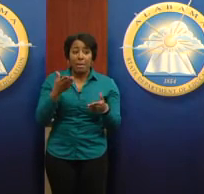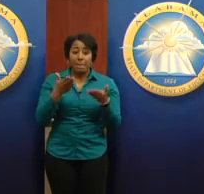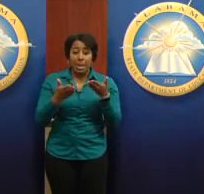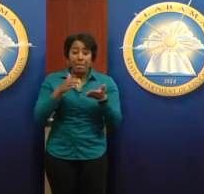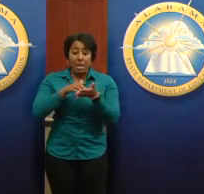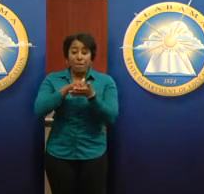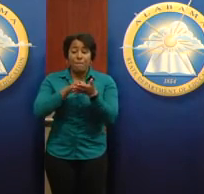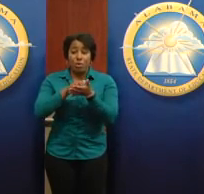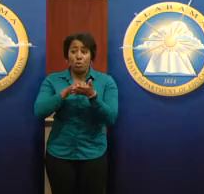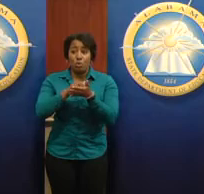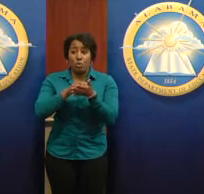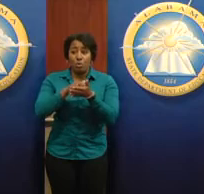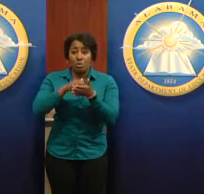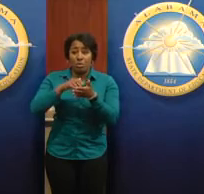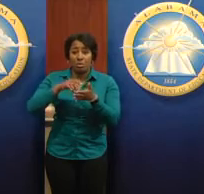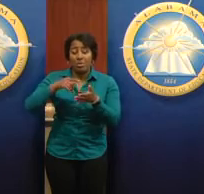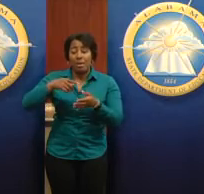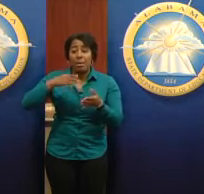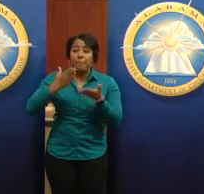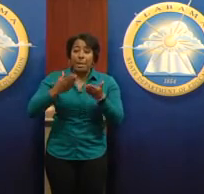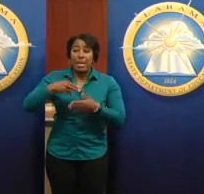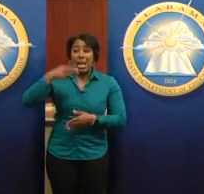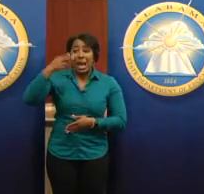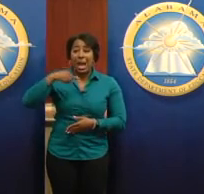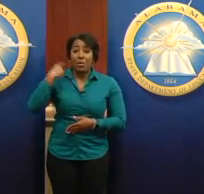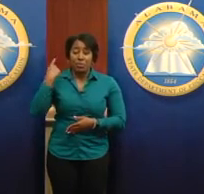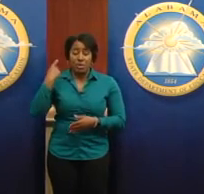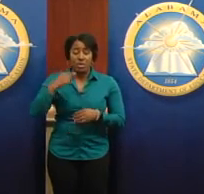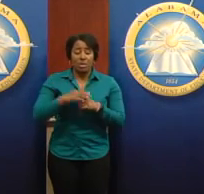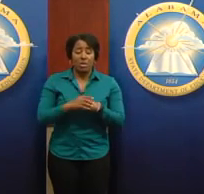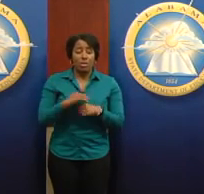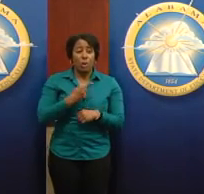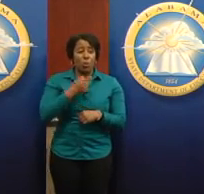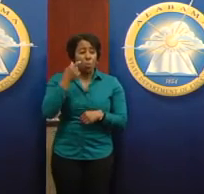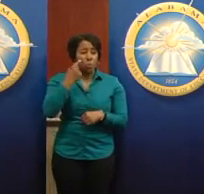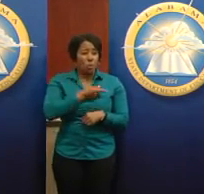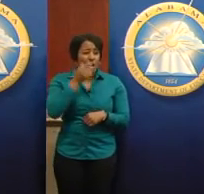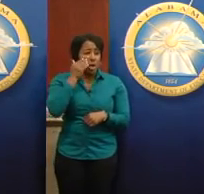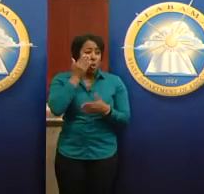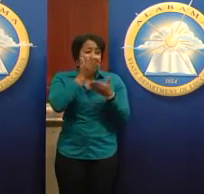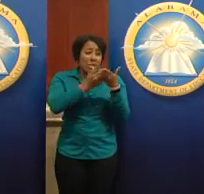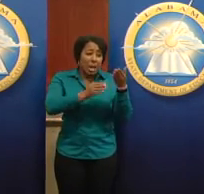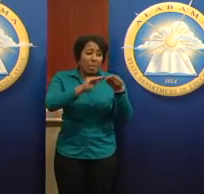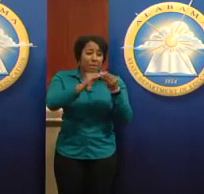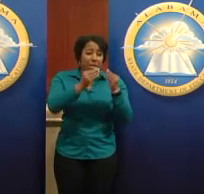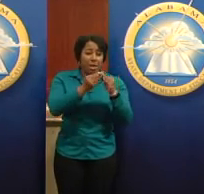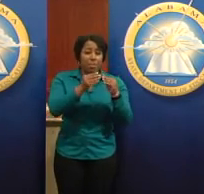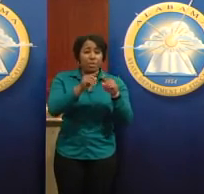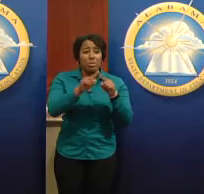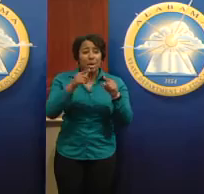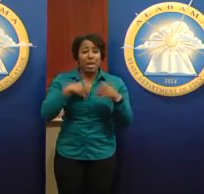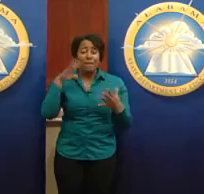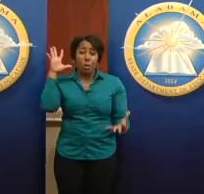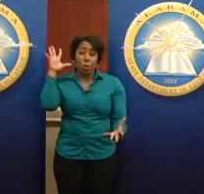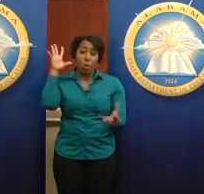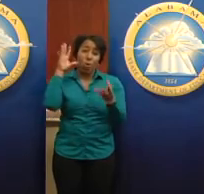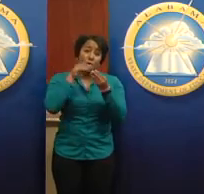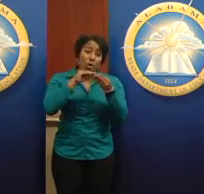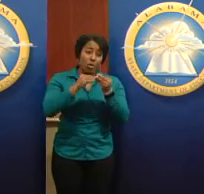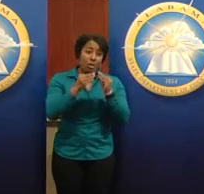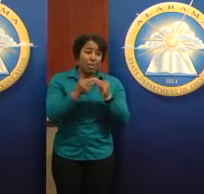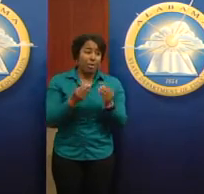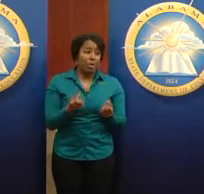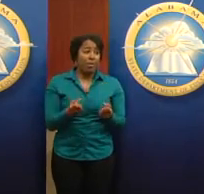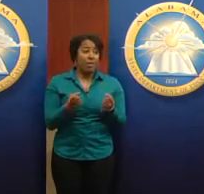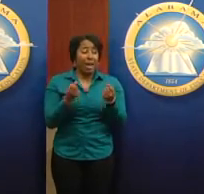And so we know some of those numbers, but we don't have an overall number of how many children would fit